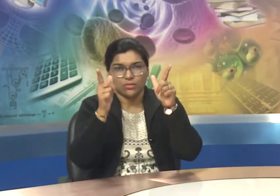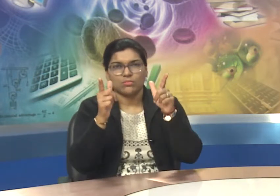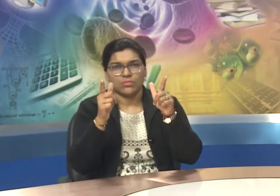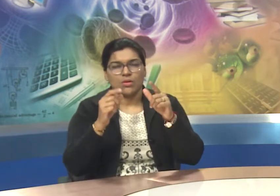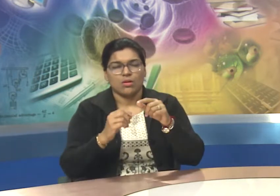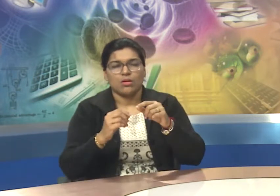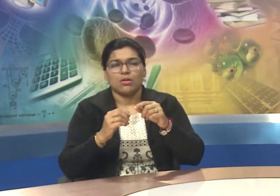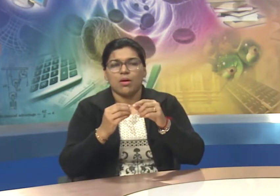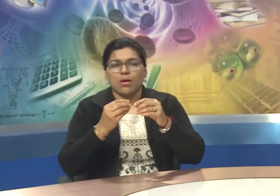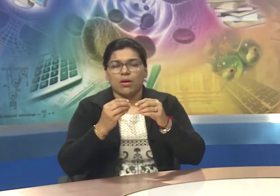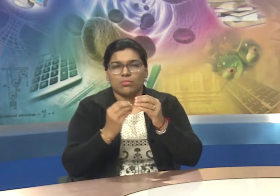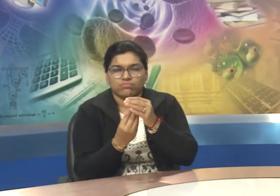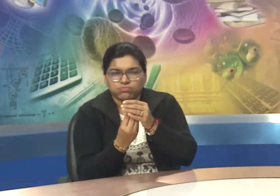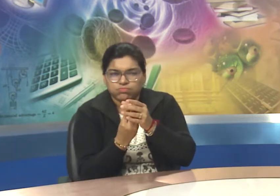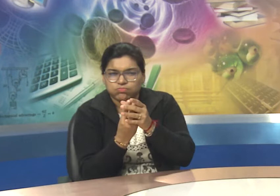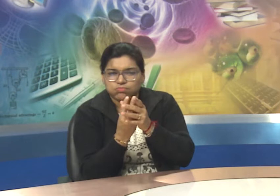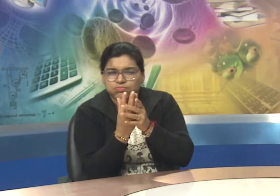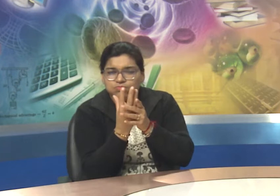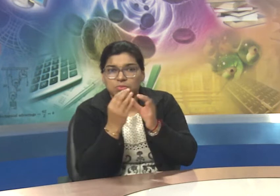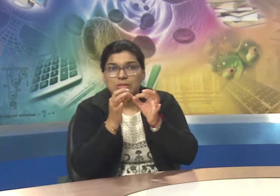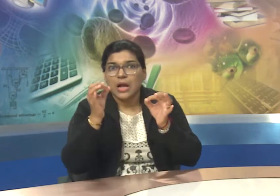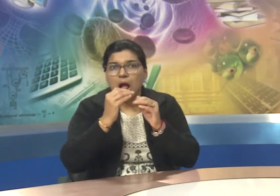As the tree grows in size,